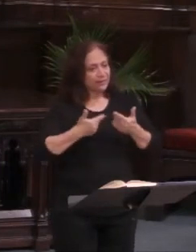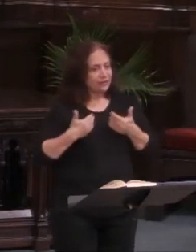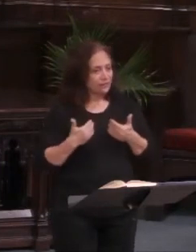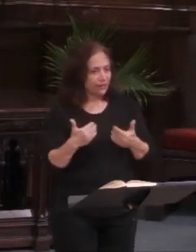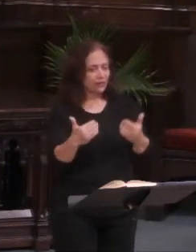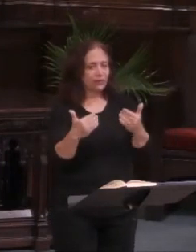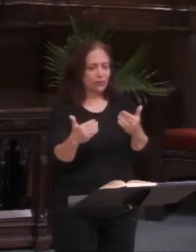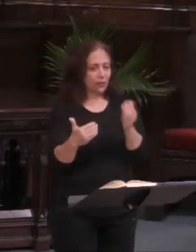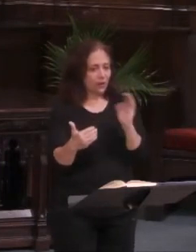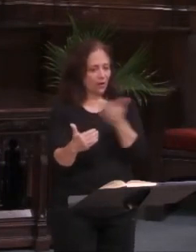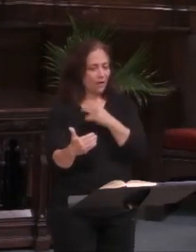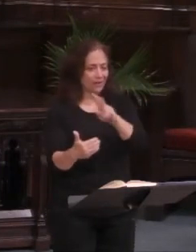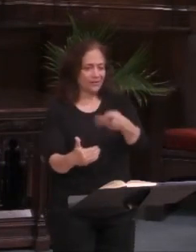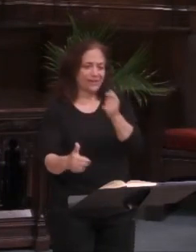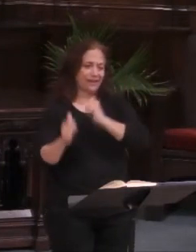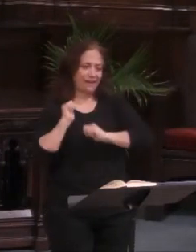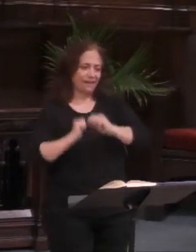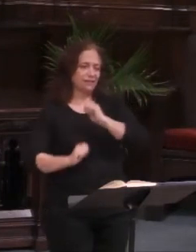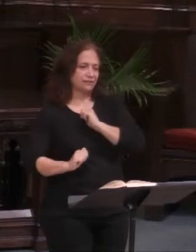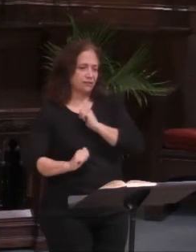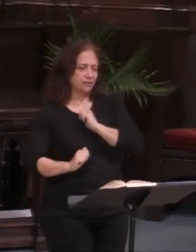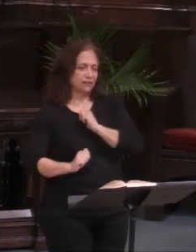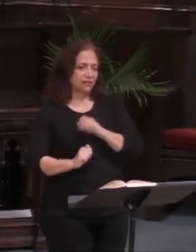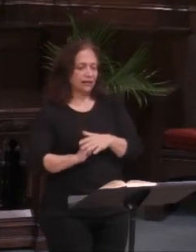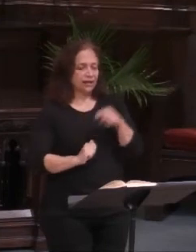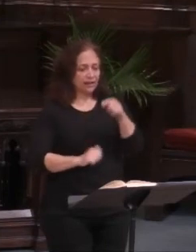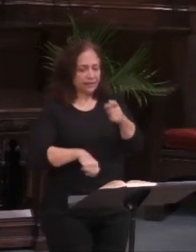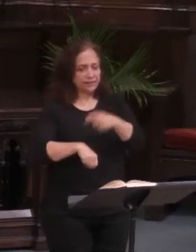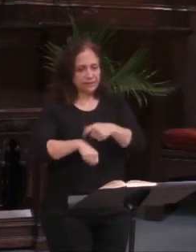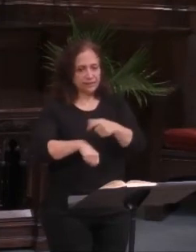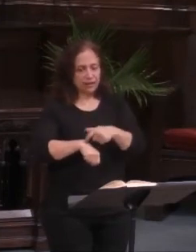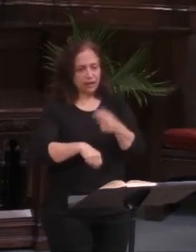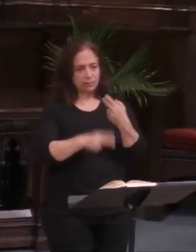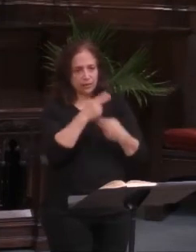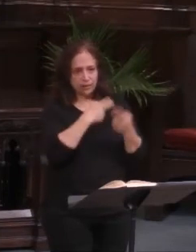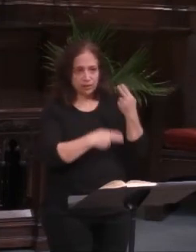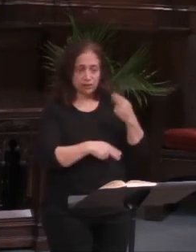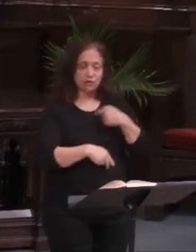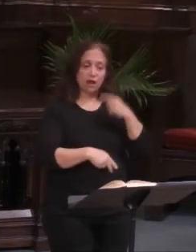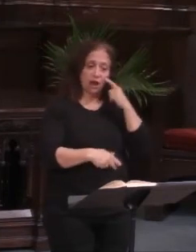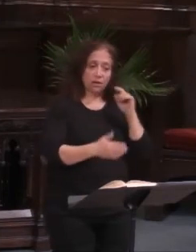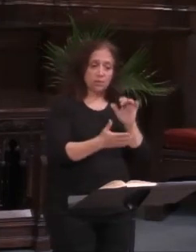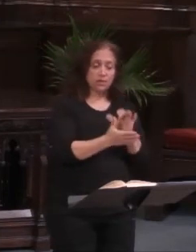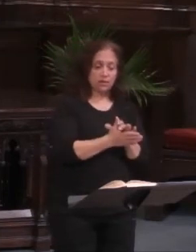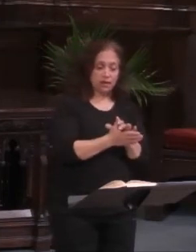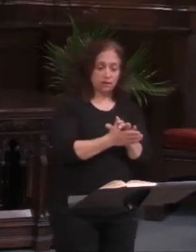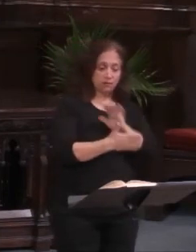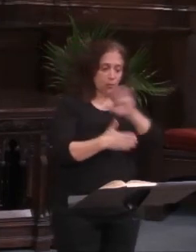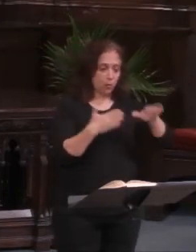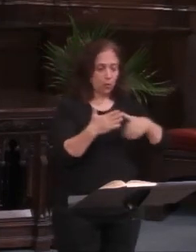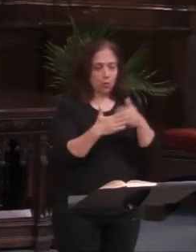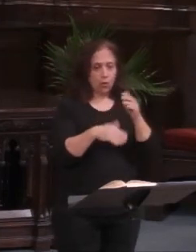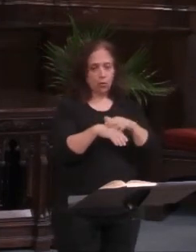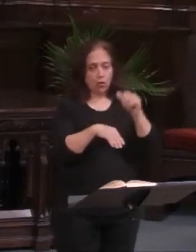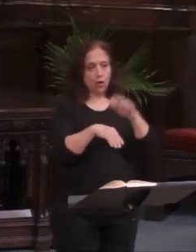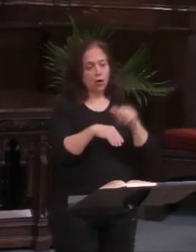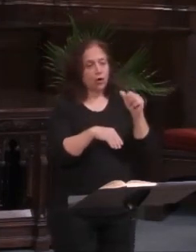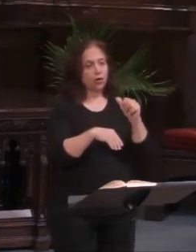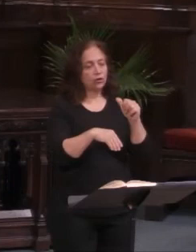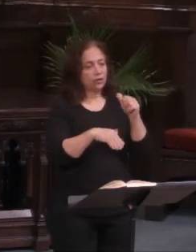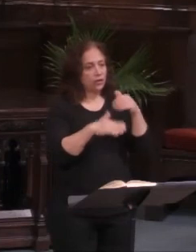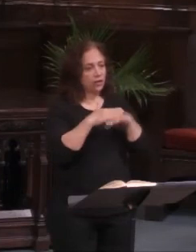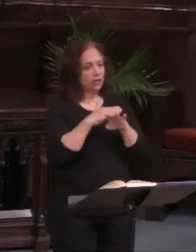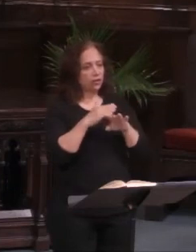own second acts. And in this time in history, I believe we are all called into a